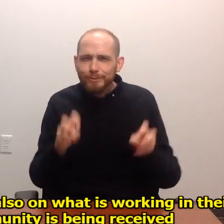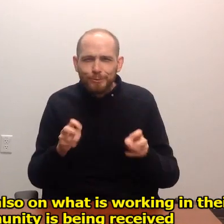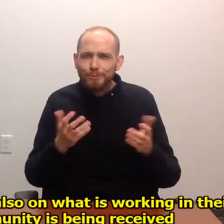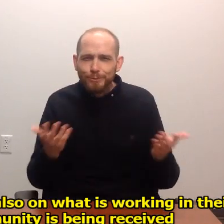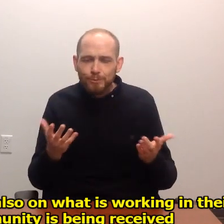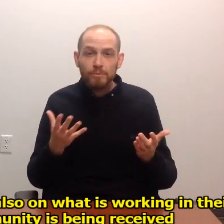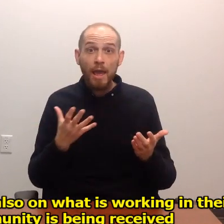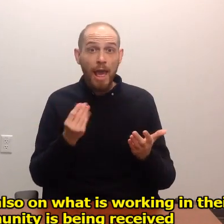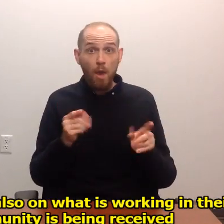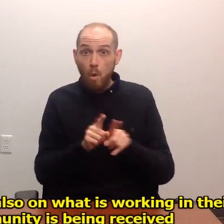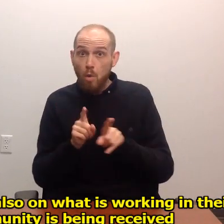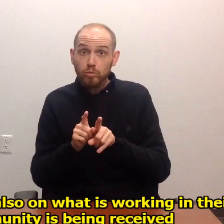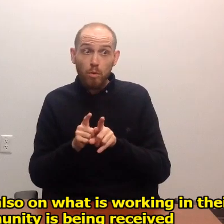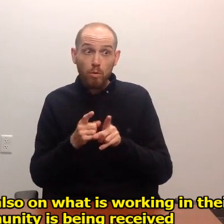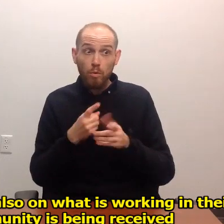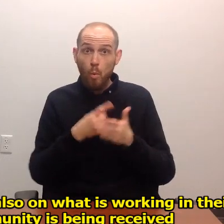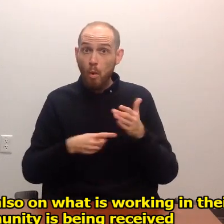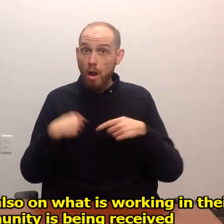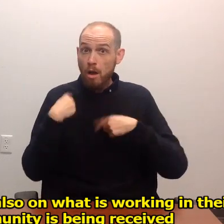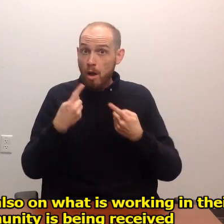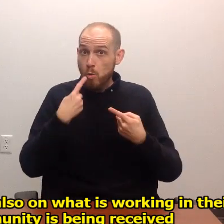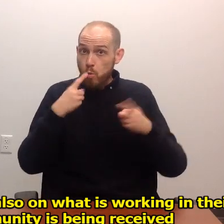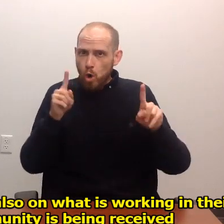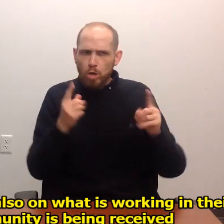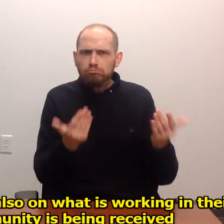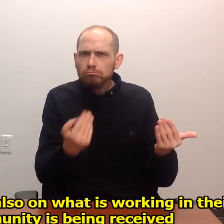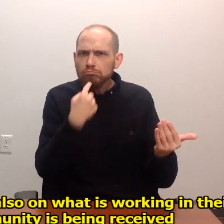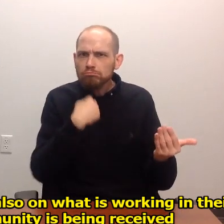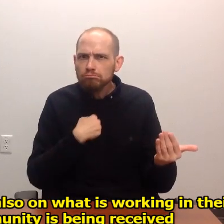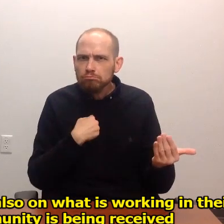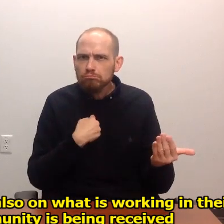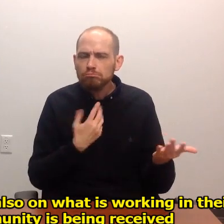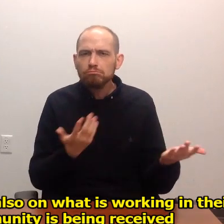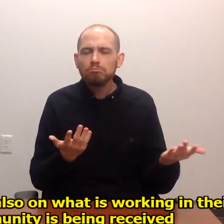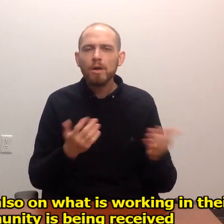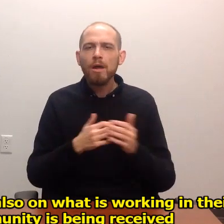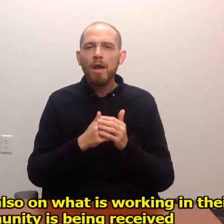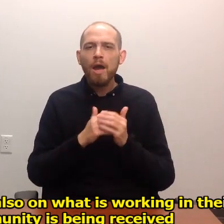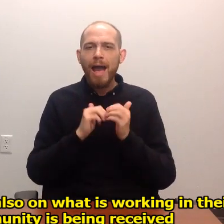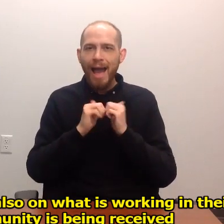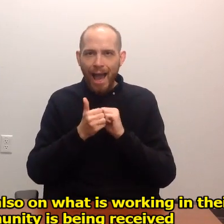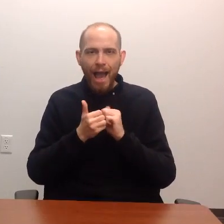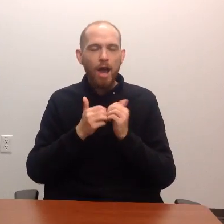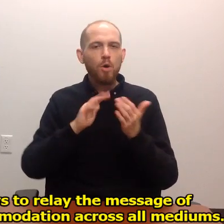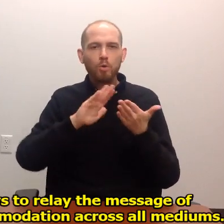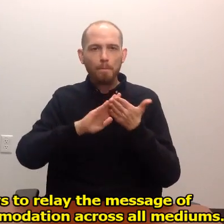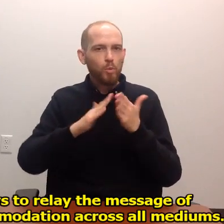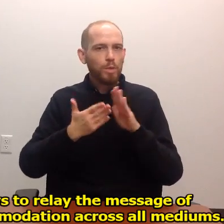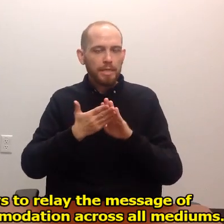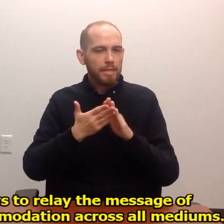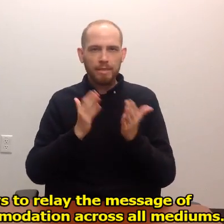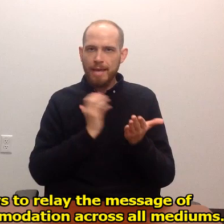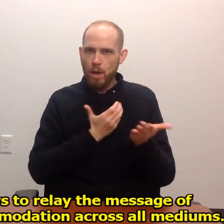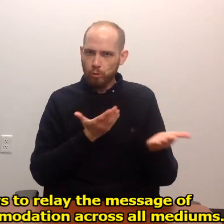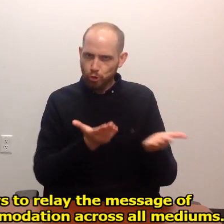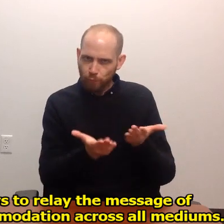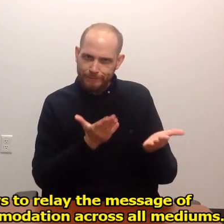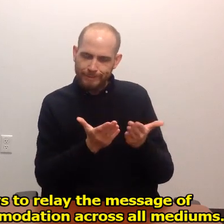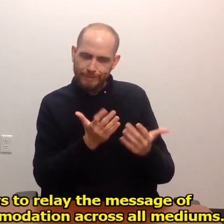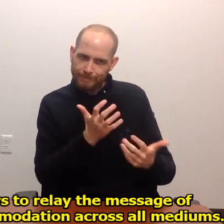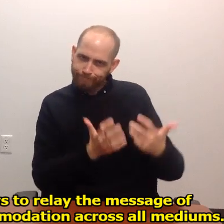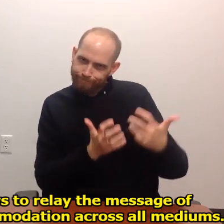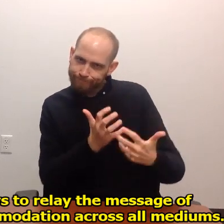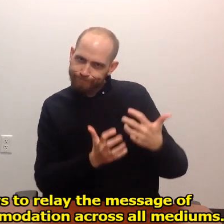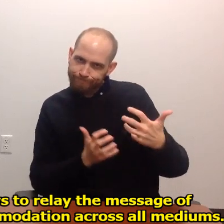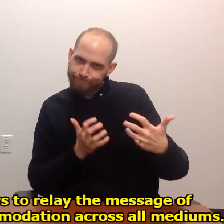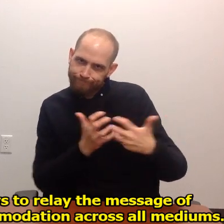is working in their lives, how the community is being received, and finding better